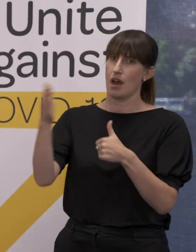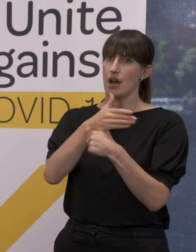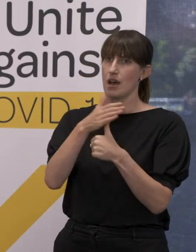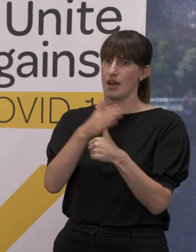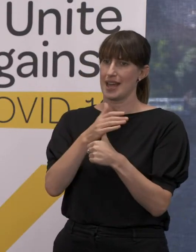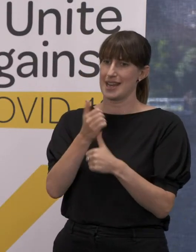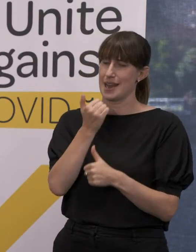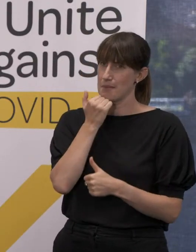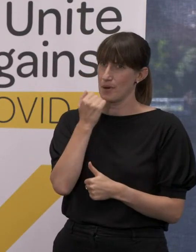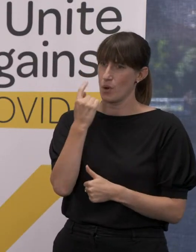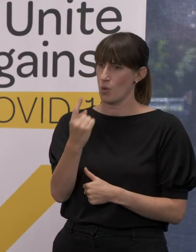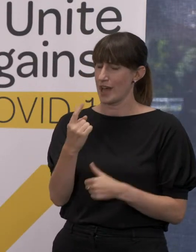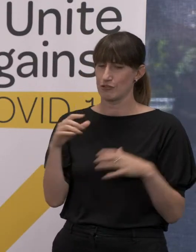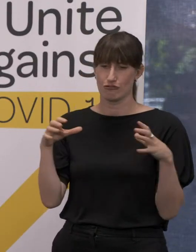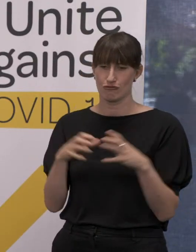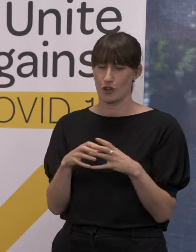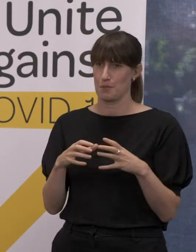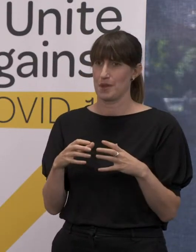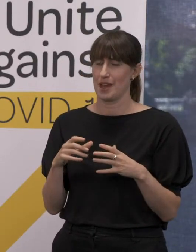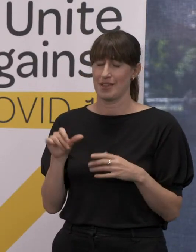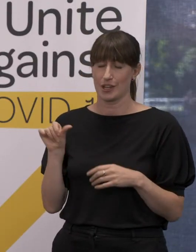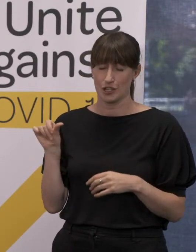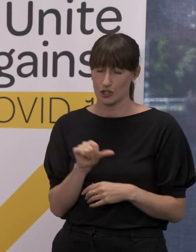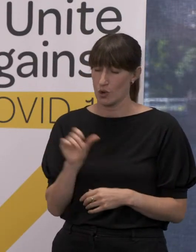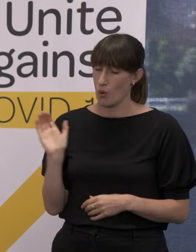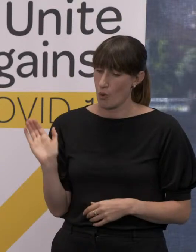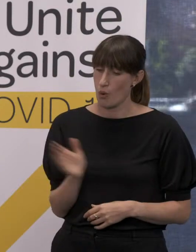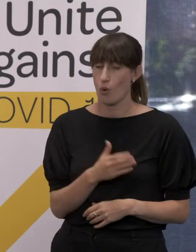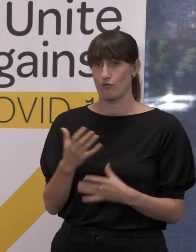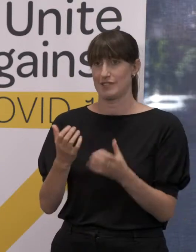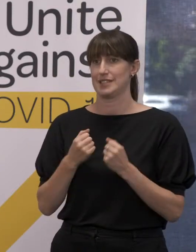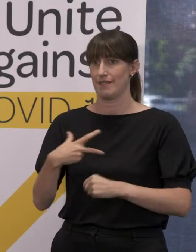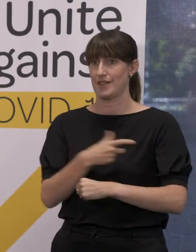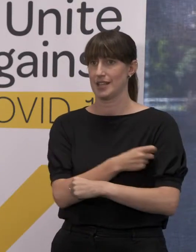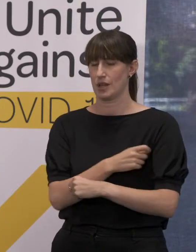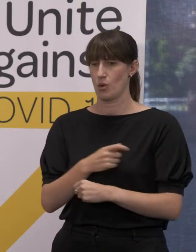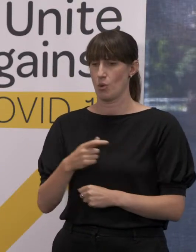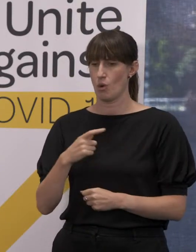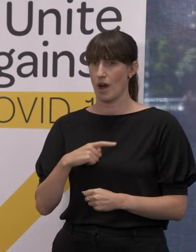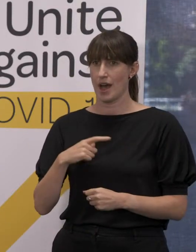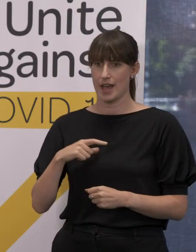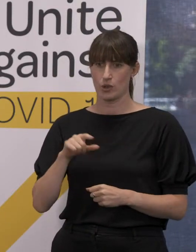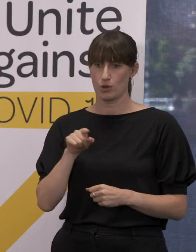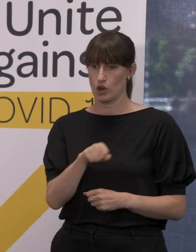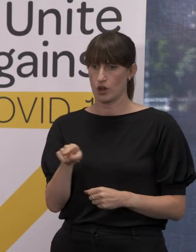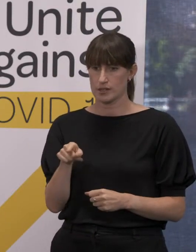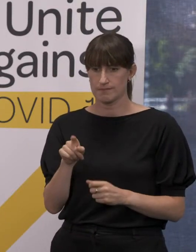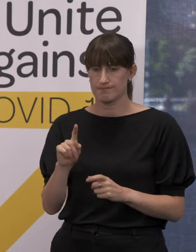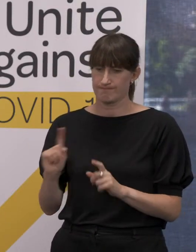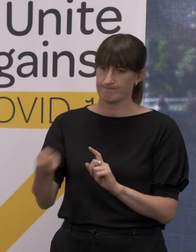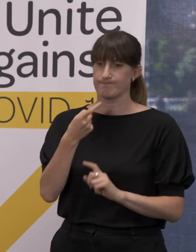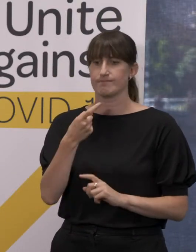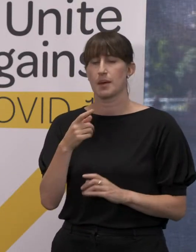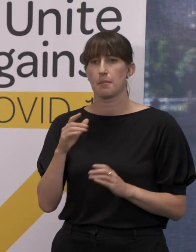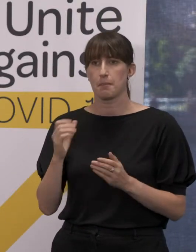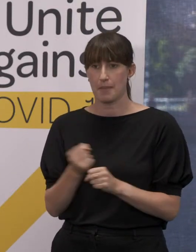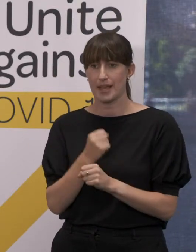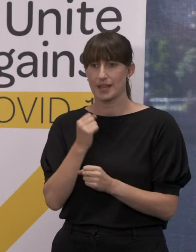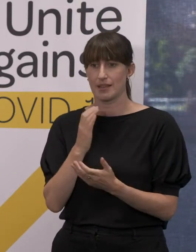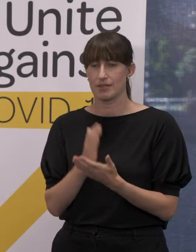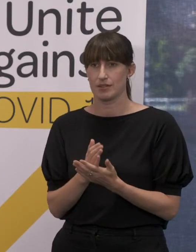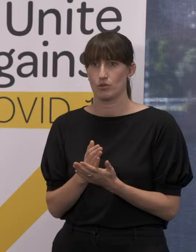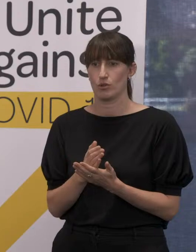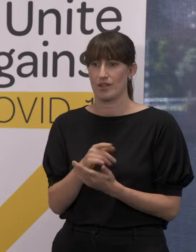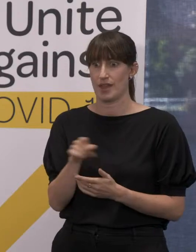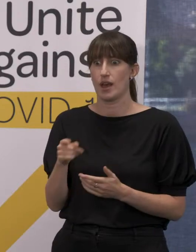up a list right now of all the workers that haven't been vaccinated and getting them vaccinated? Well, it is the highest priority, and that's why this was our very